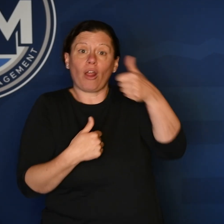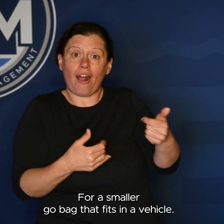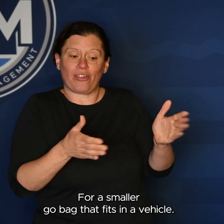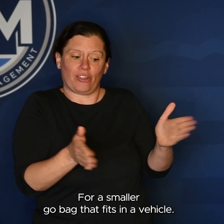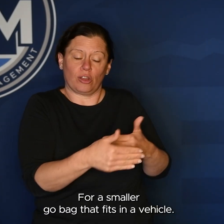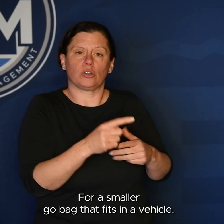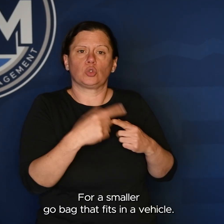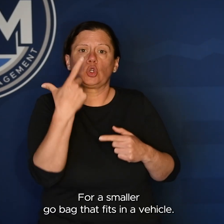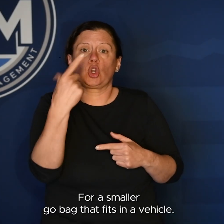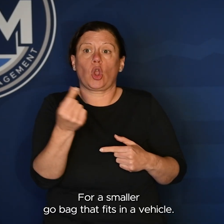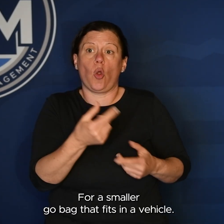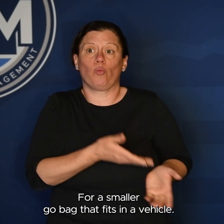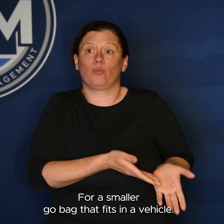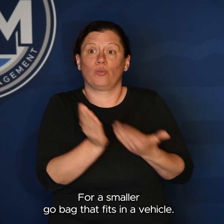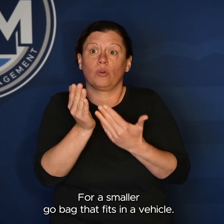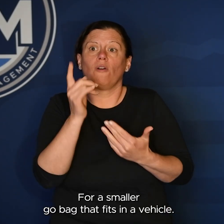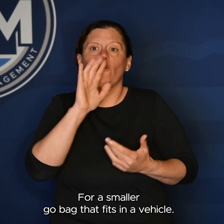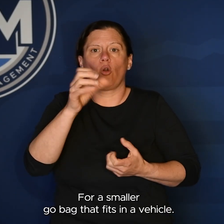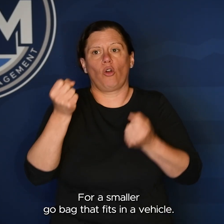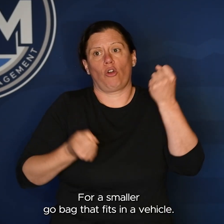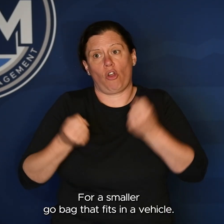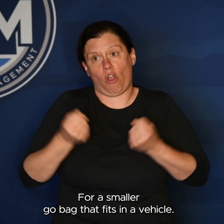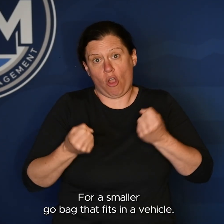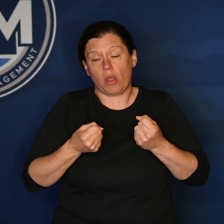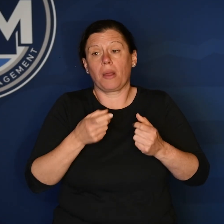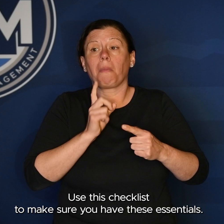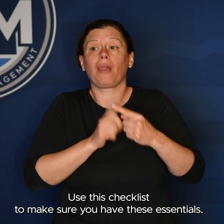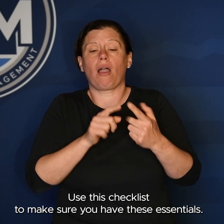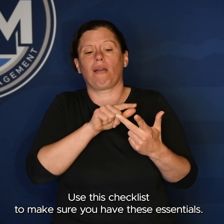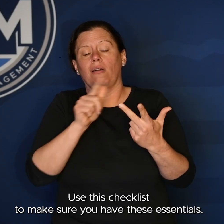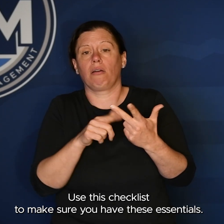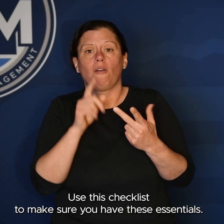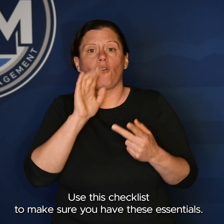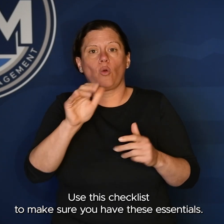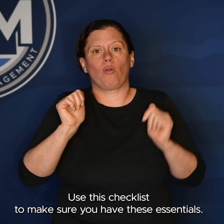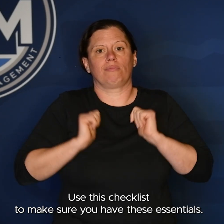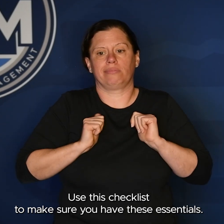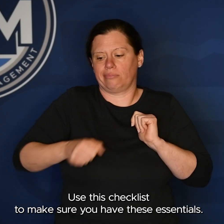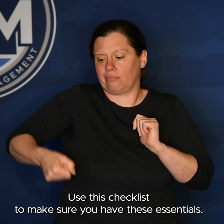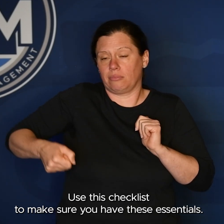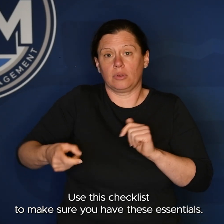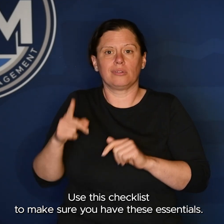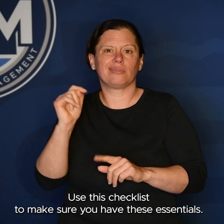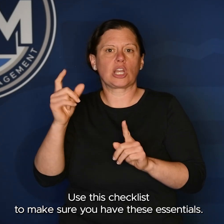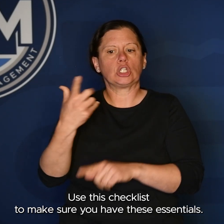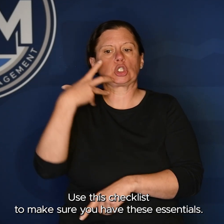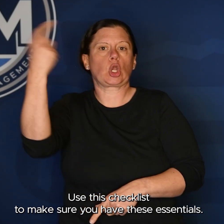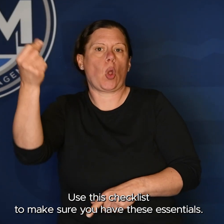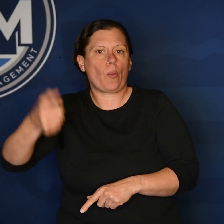For a smaller go bag that fits in a vehicle, use this checklist to make sure you have the essentials.